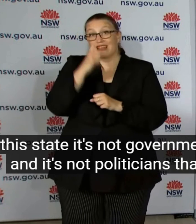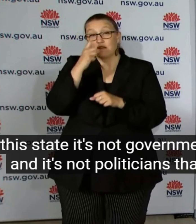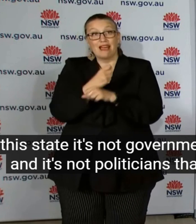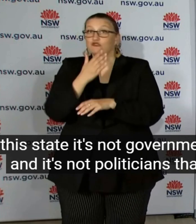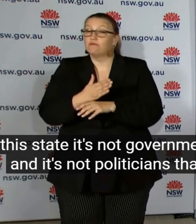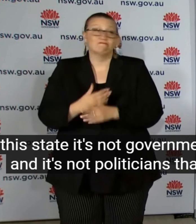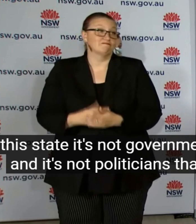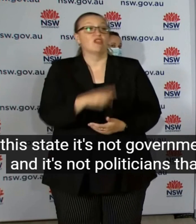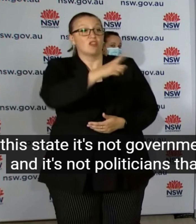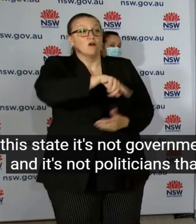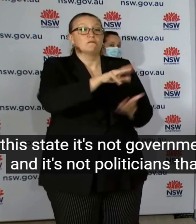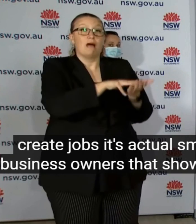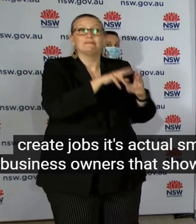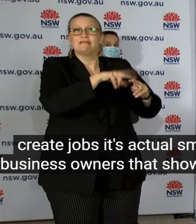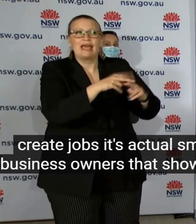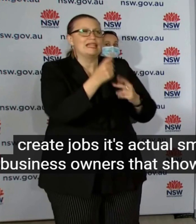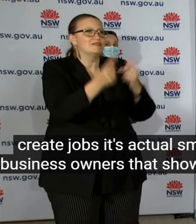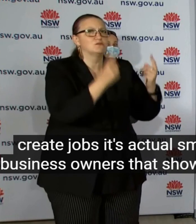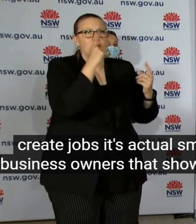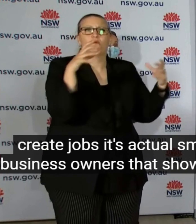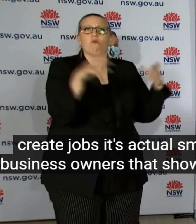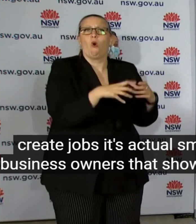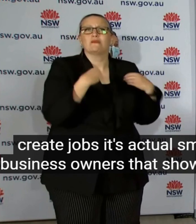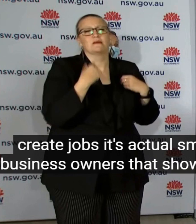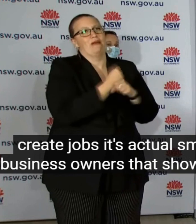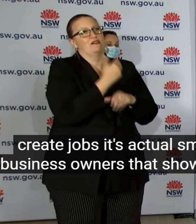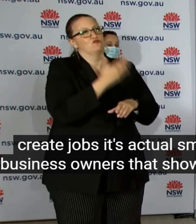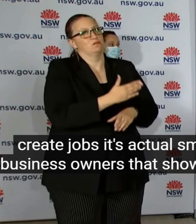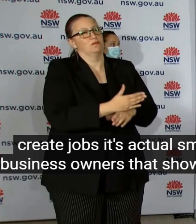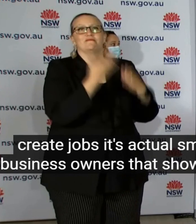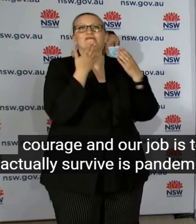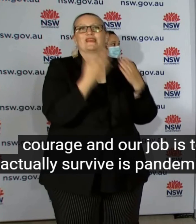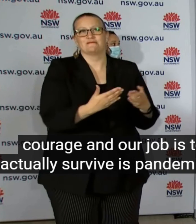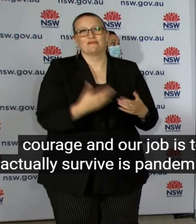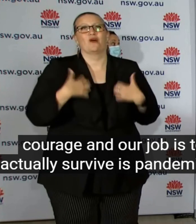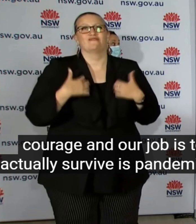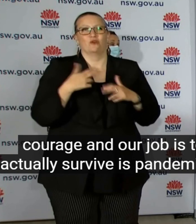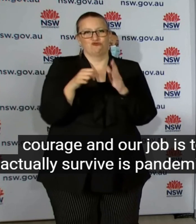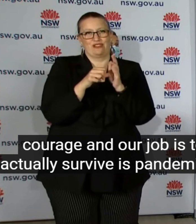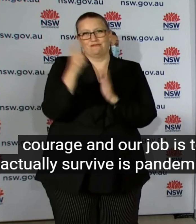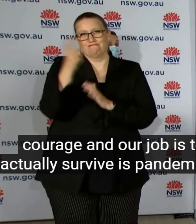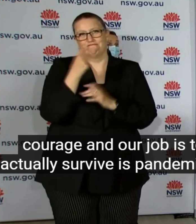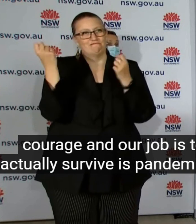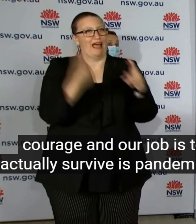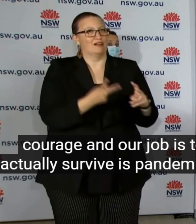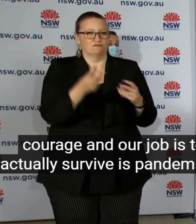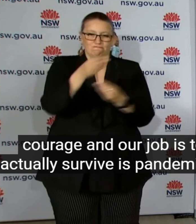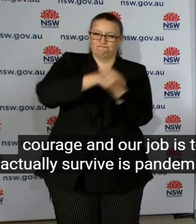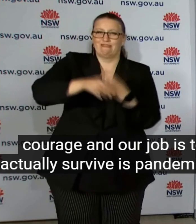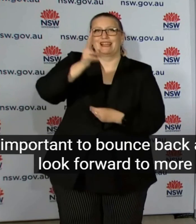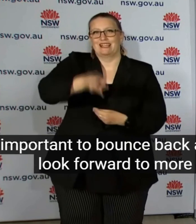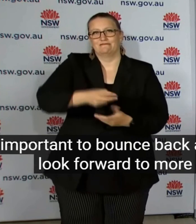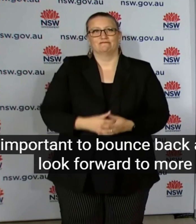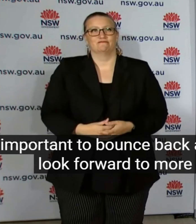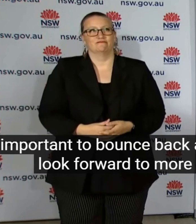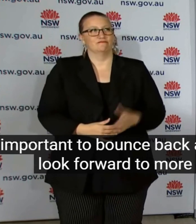survive this pandemic, more importantly, bounce back, and I look forward to more information from the Treasurer in relation to recovery. You mentioned there the roadmap out. We're